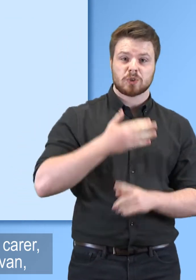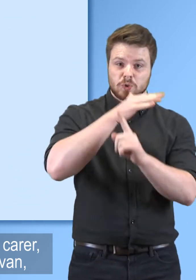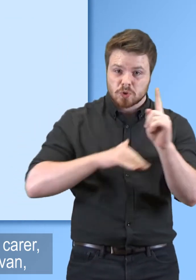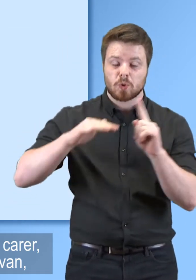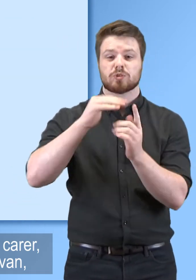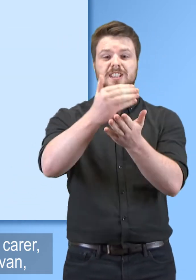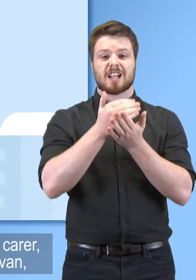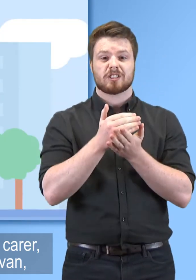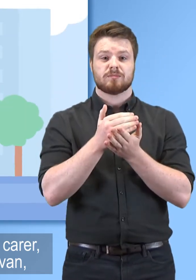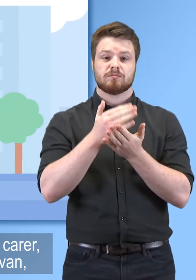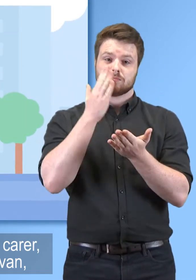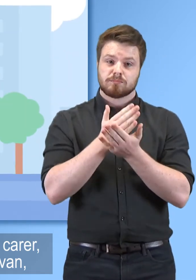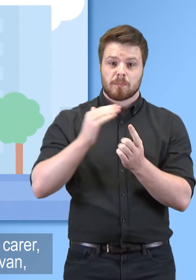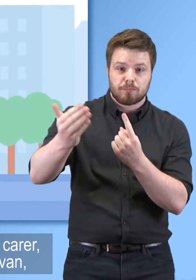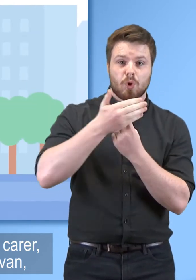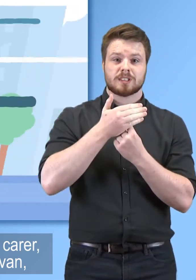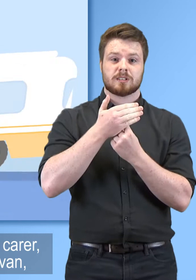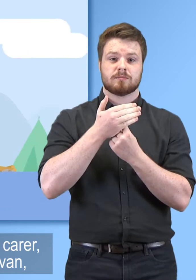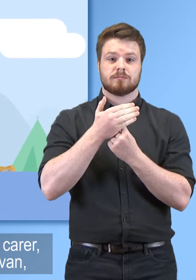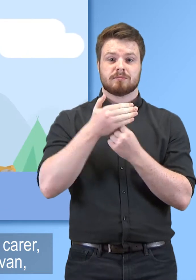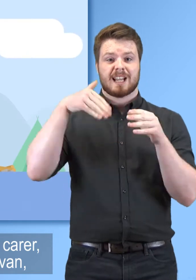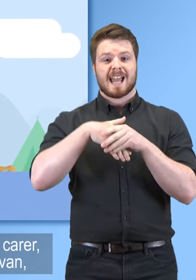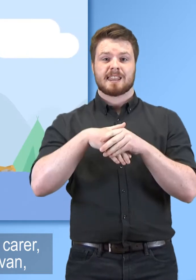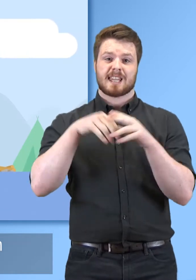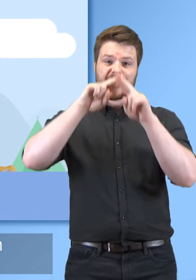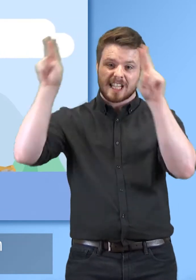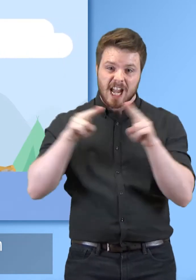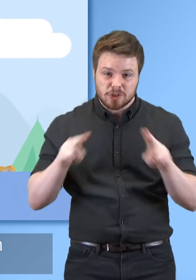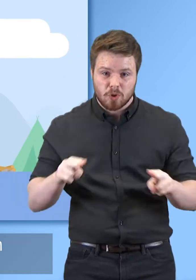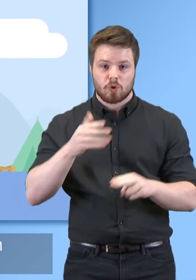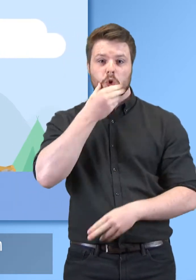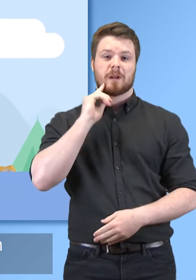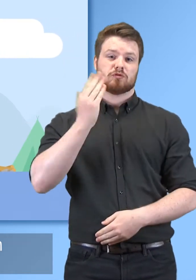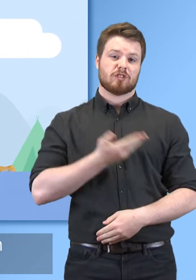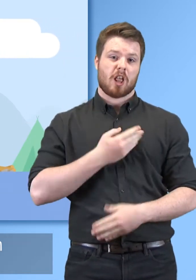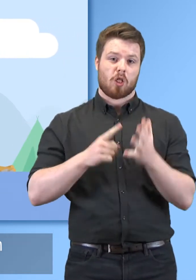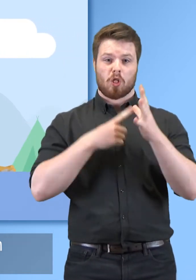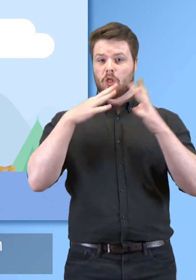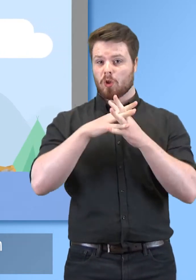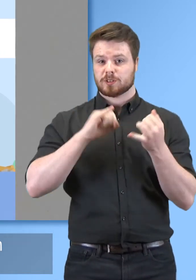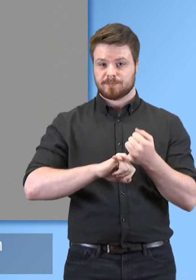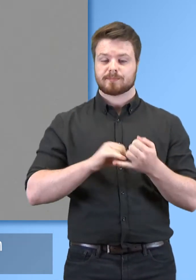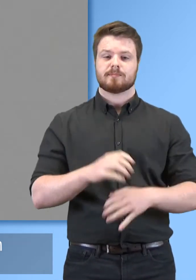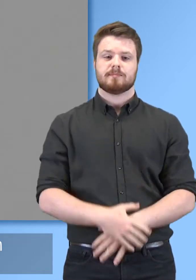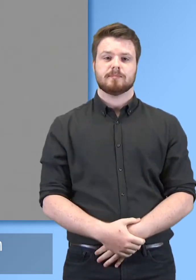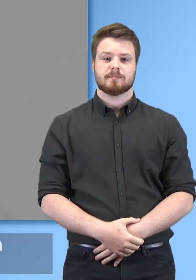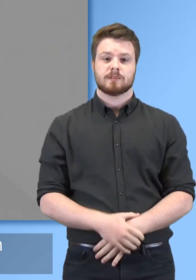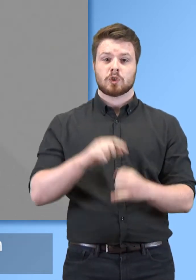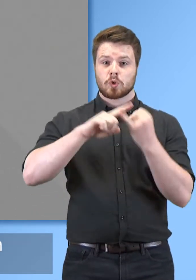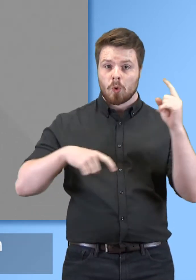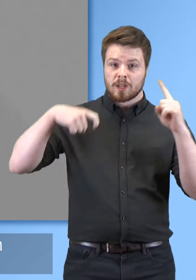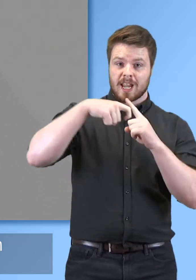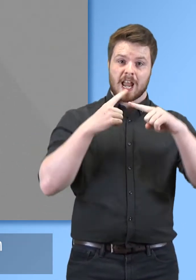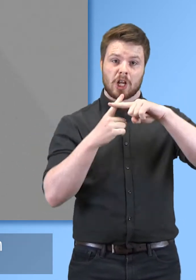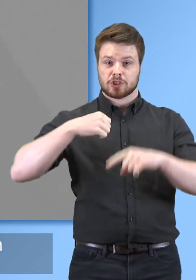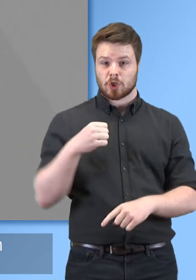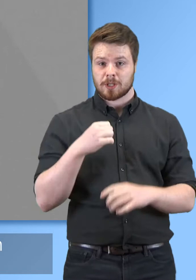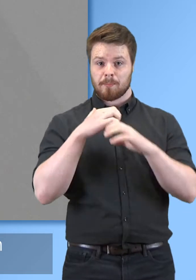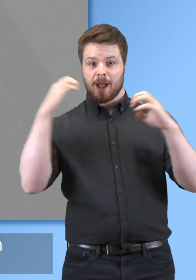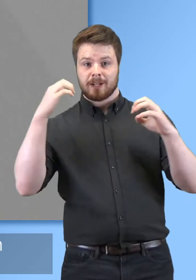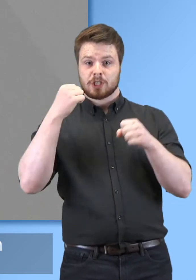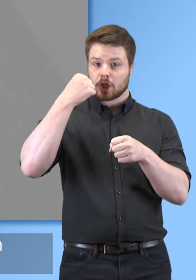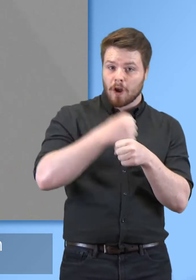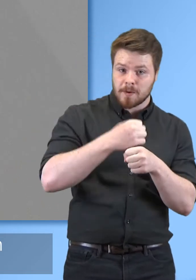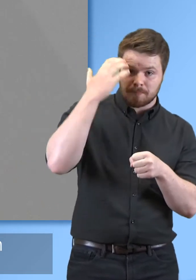work, or you live in a house or a caravan, your right to social security is protected in international